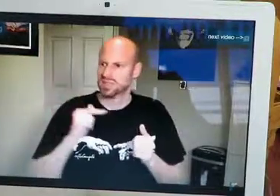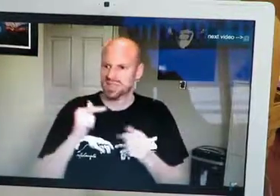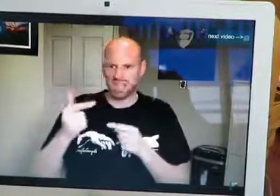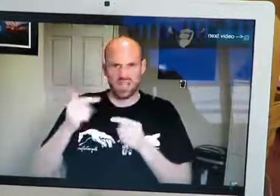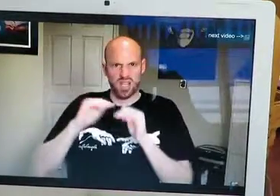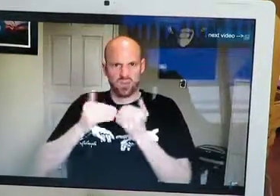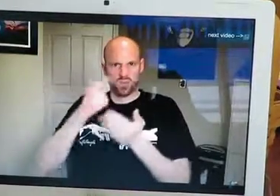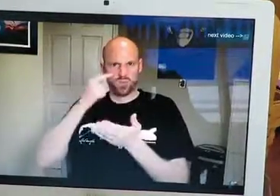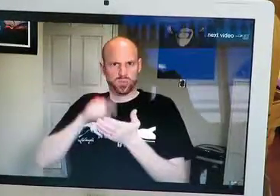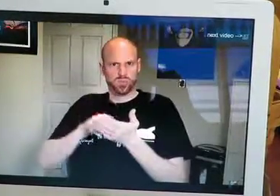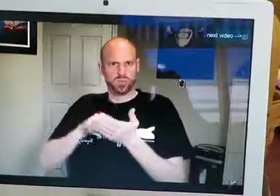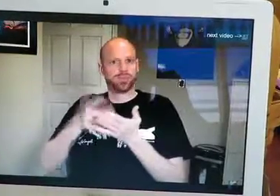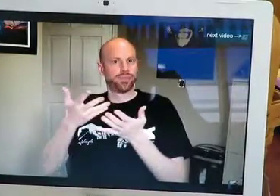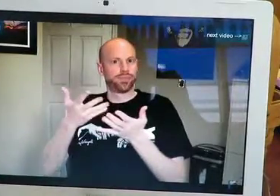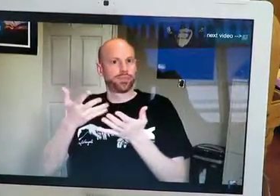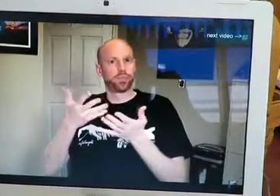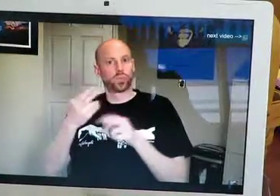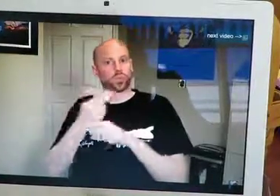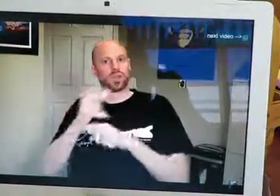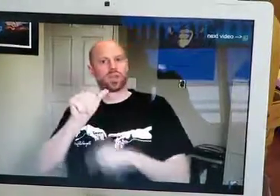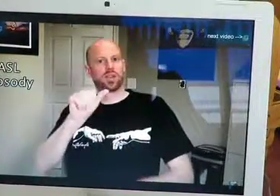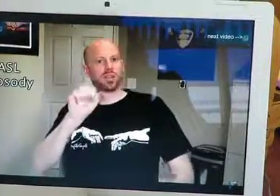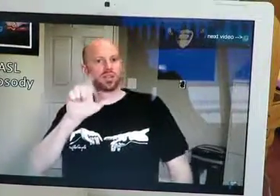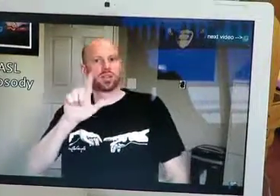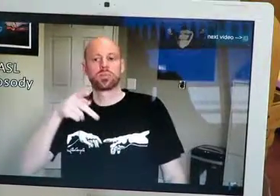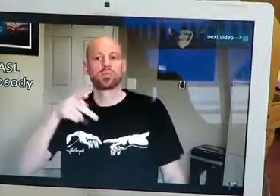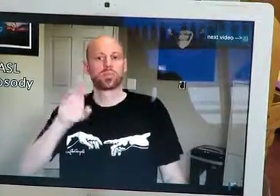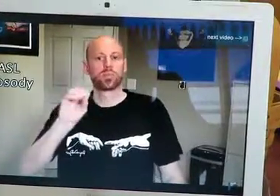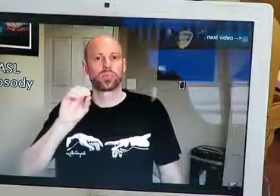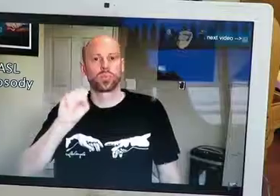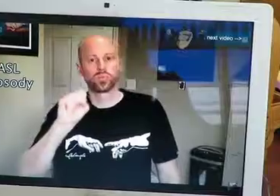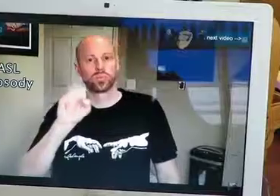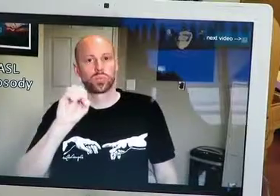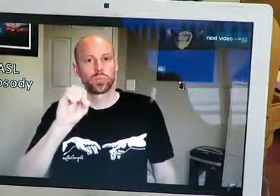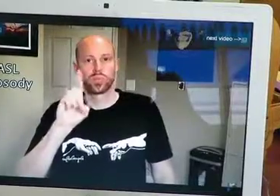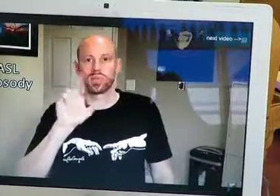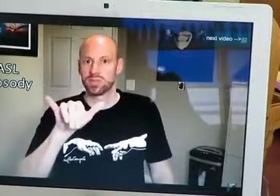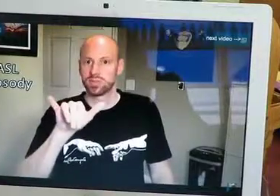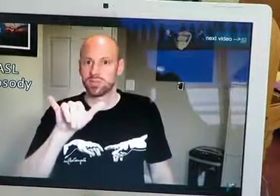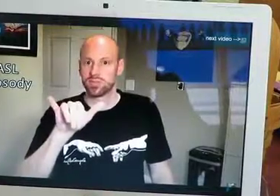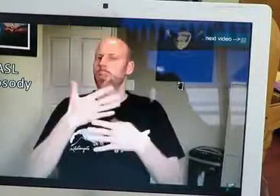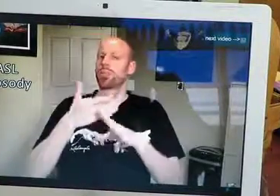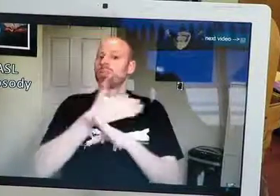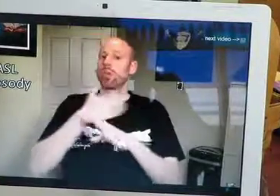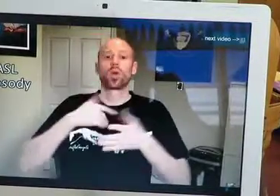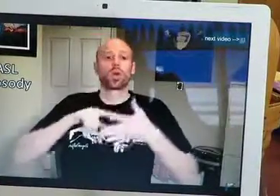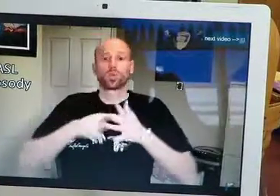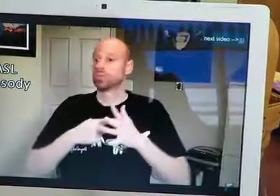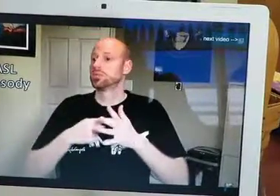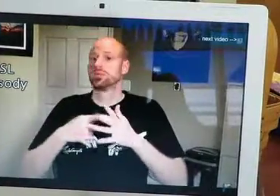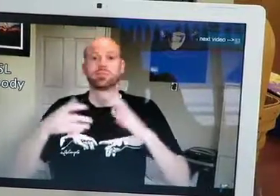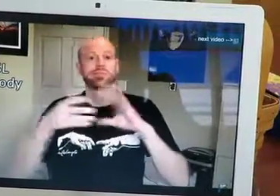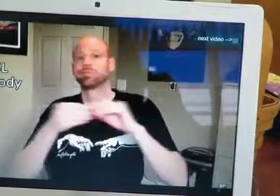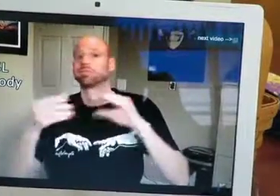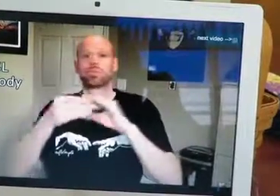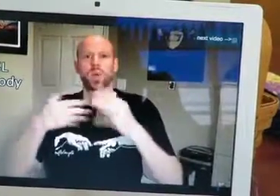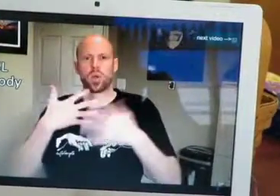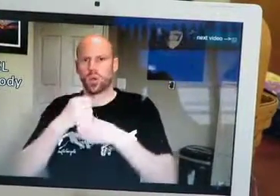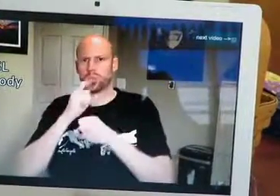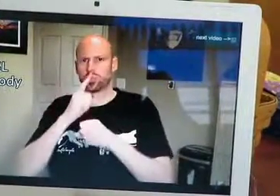So if, for example, if I'm signing and then I'll stop and then the other person can go. And it's the ASL prosody. Meaning when